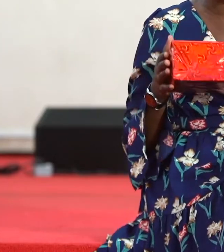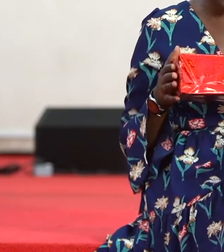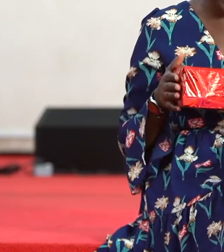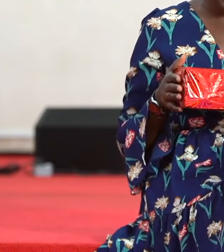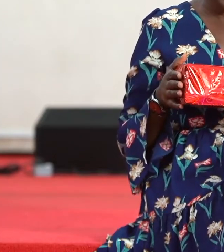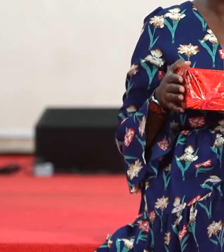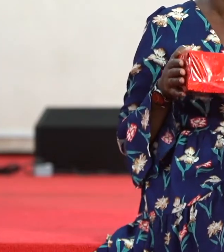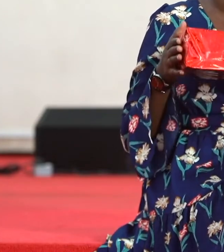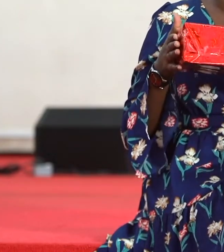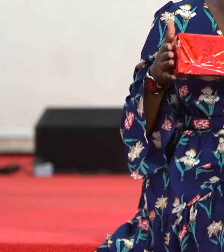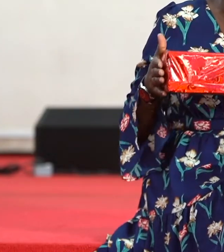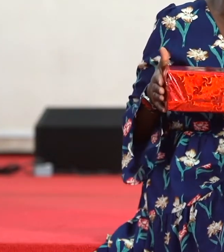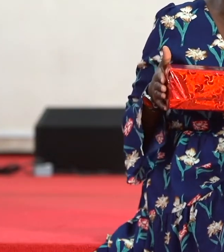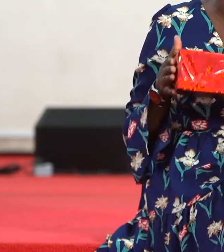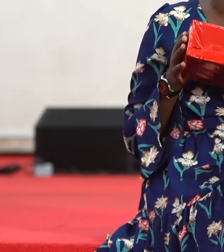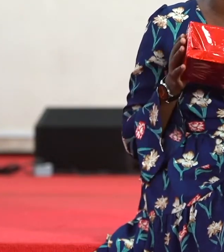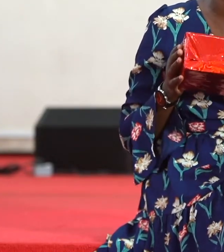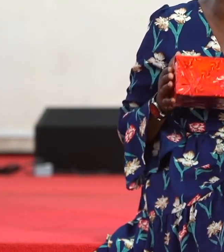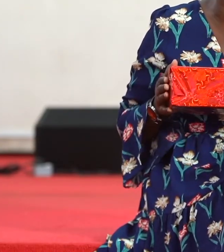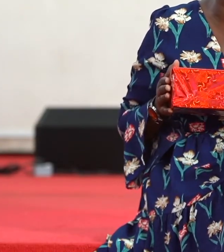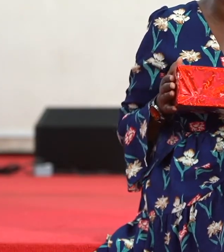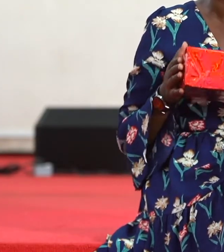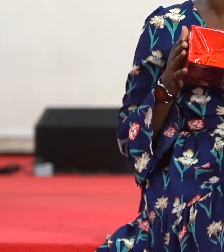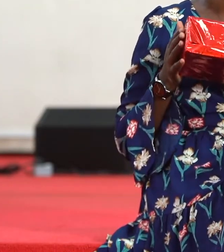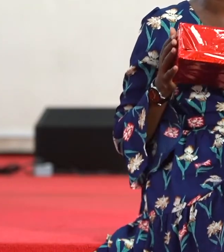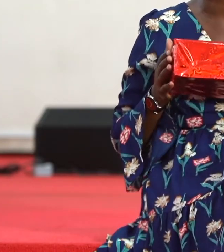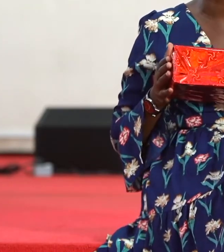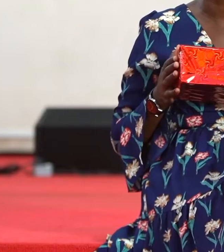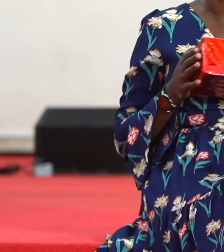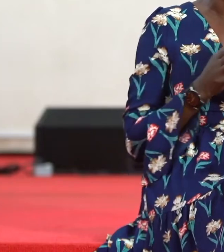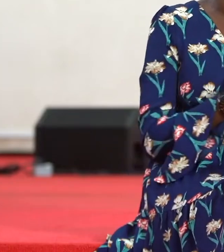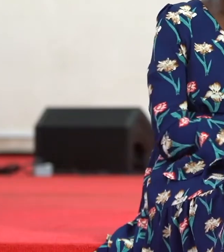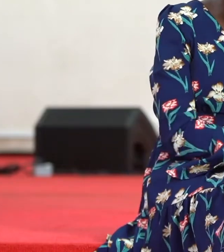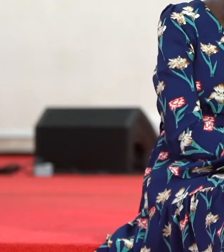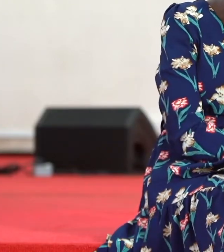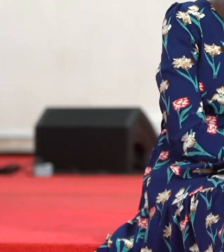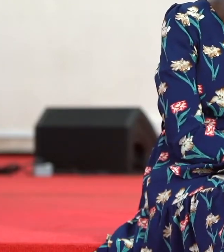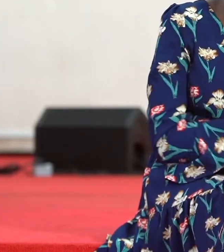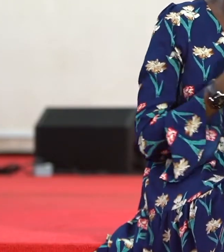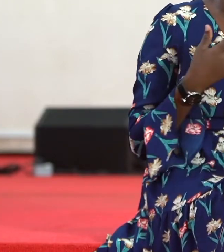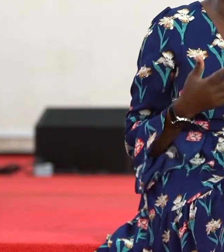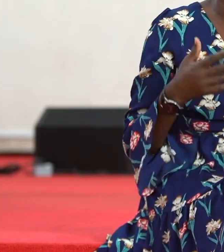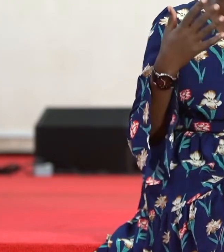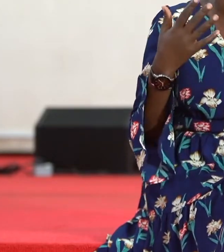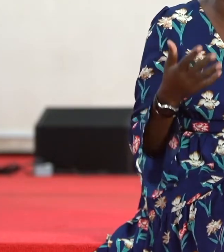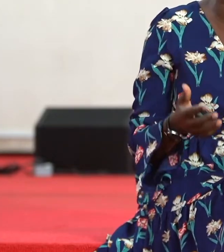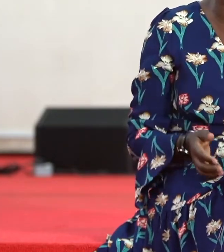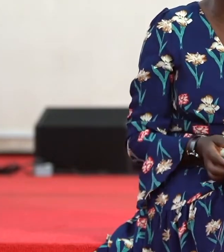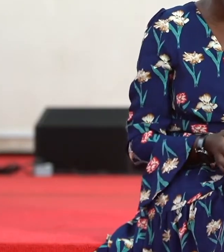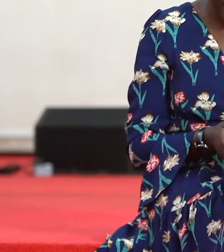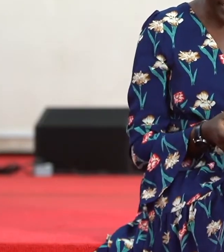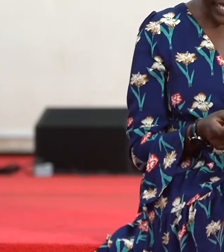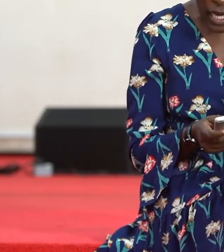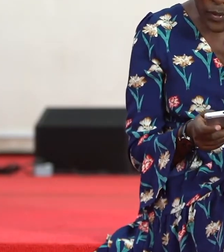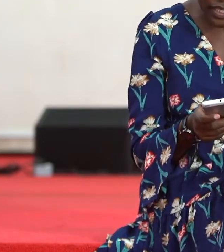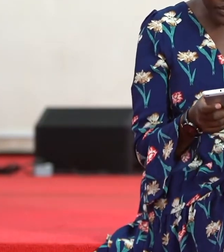incredible gifts, it is for us to discover them. It's for us to realize how much God has given to